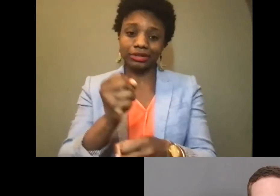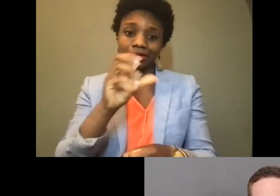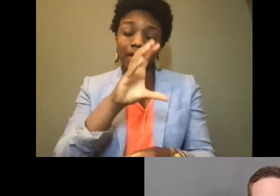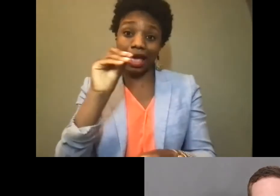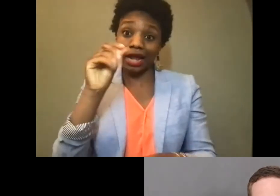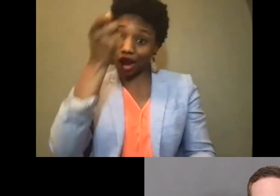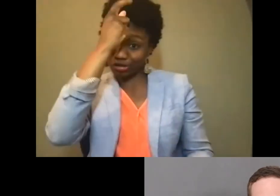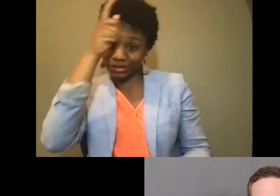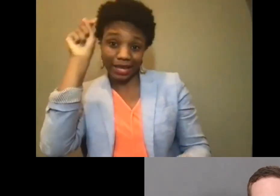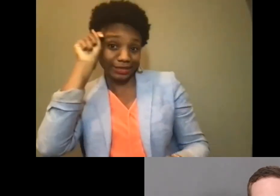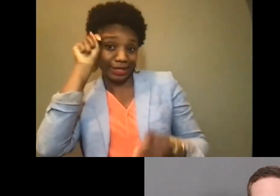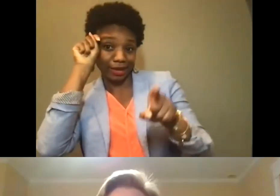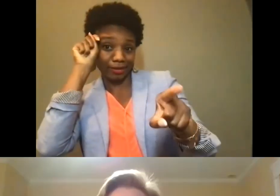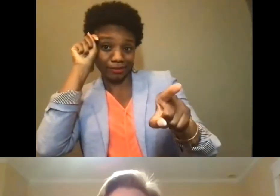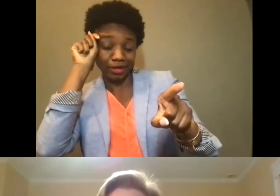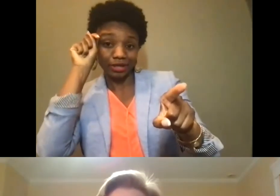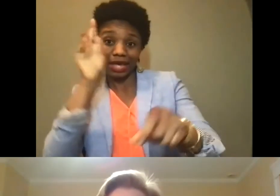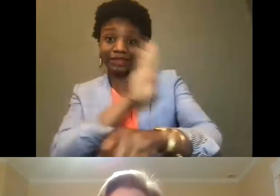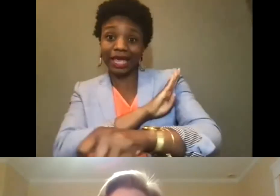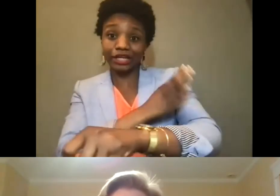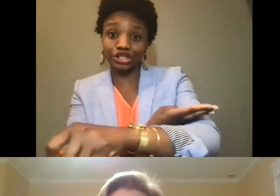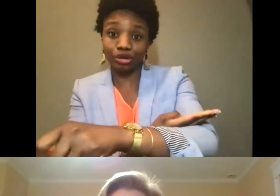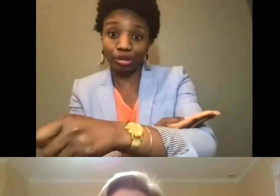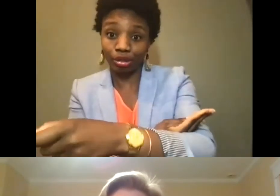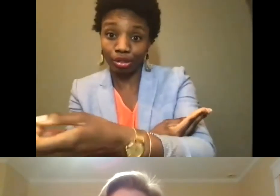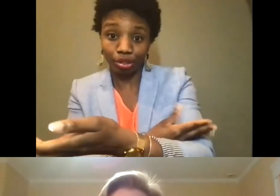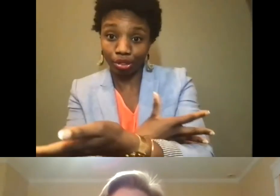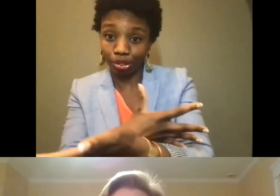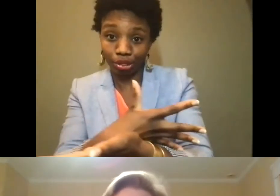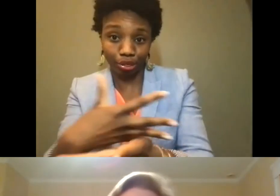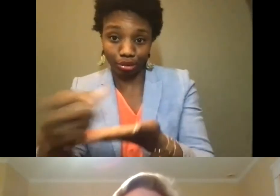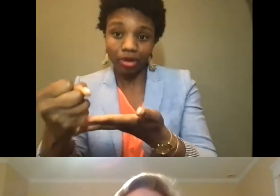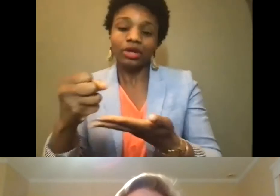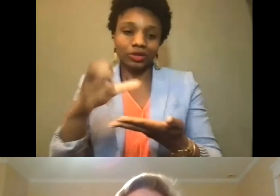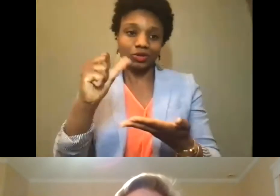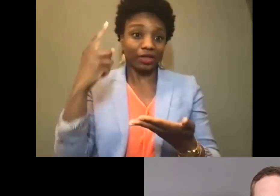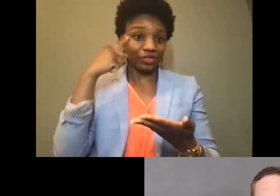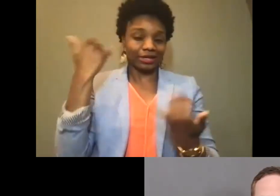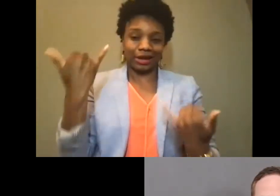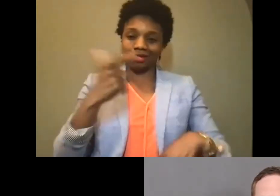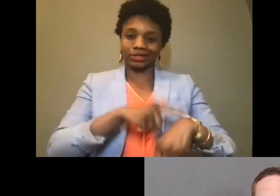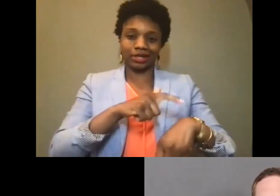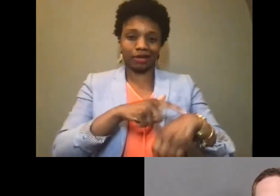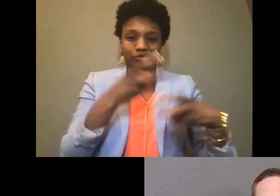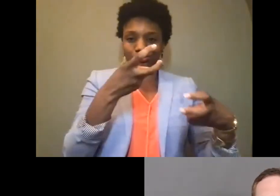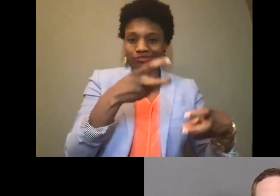about beginning to lose energy. So I think it's time for some other people to join the commission.